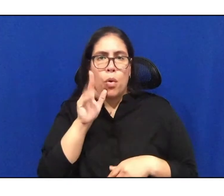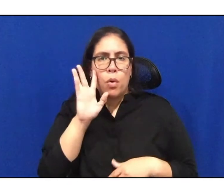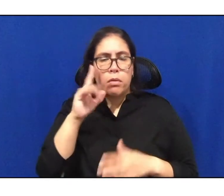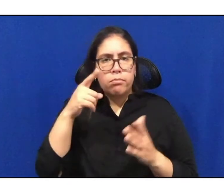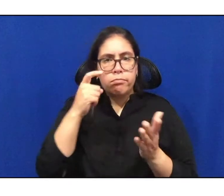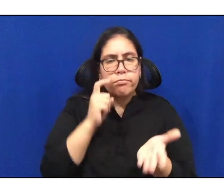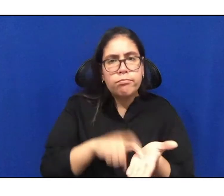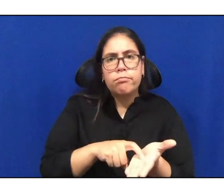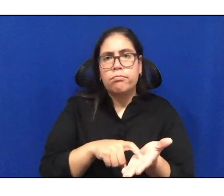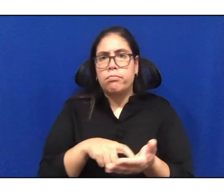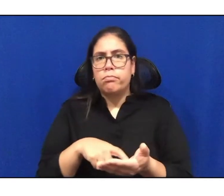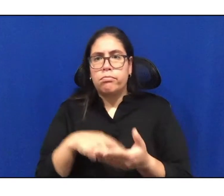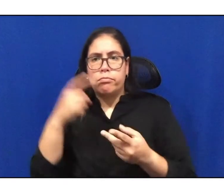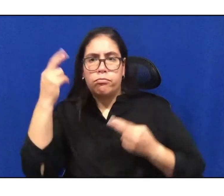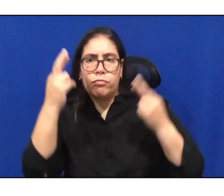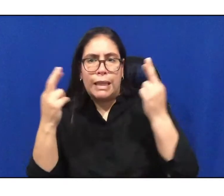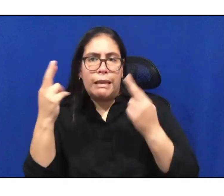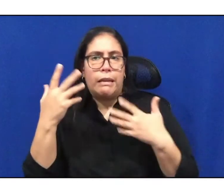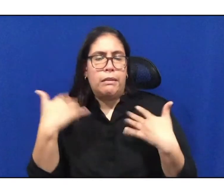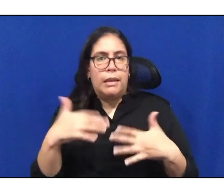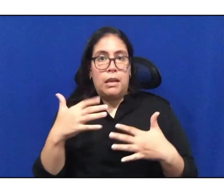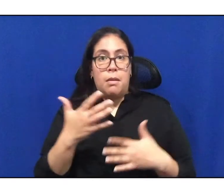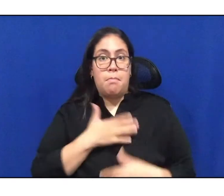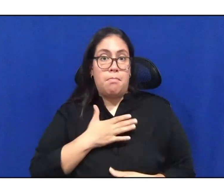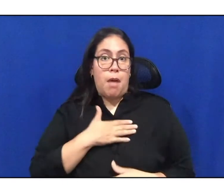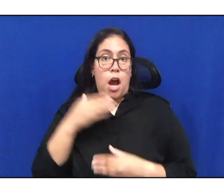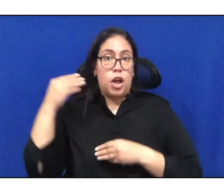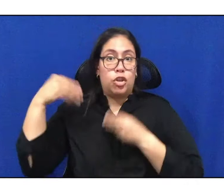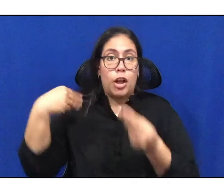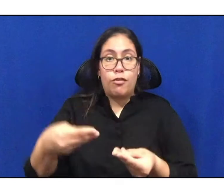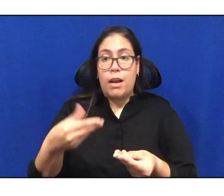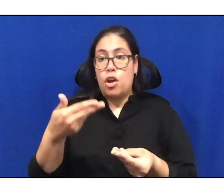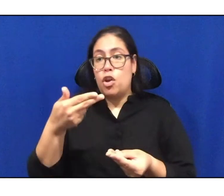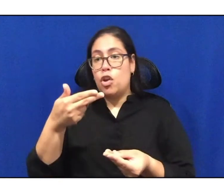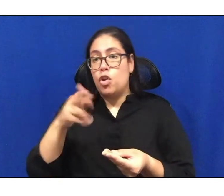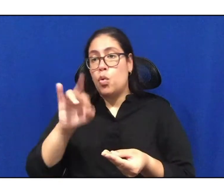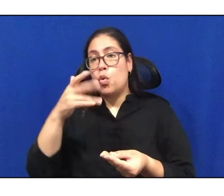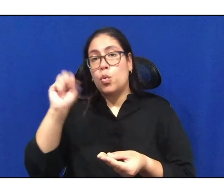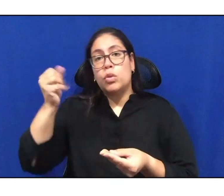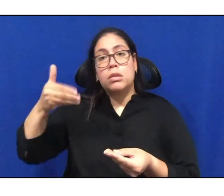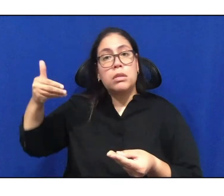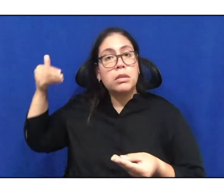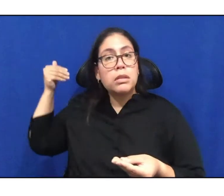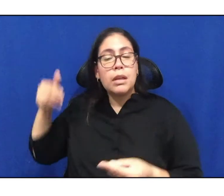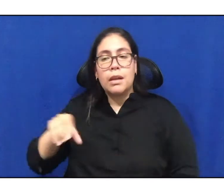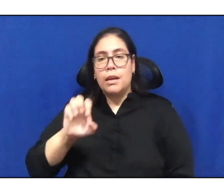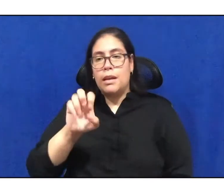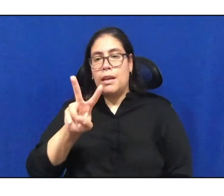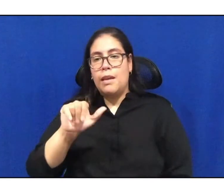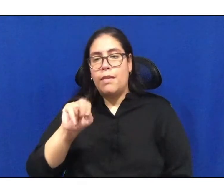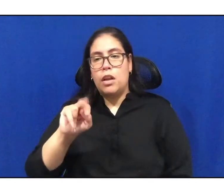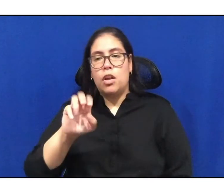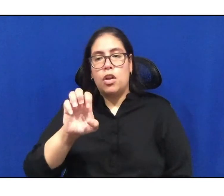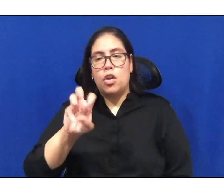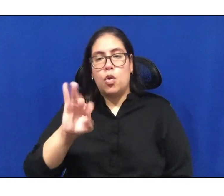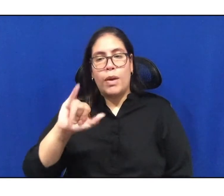to, my generation, number of people, younger generation, Eve Ewing has a beautiful poem about